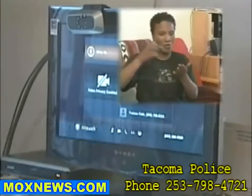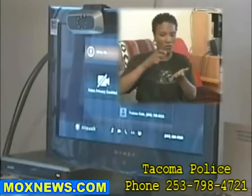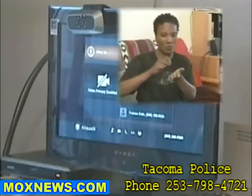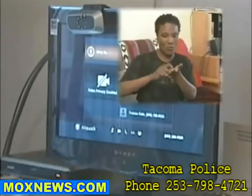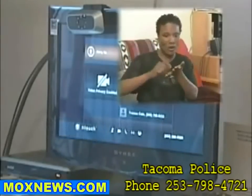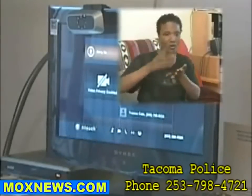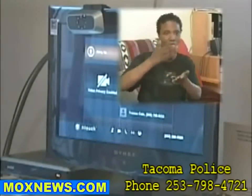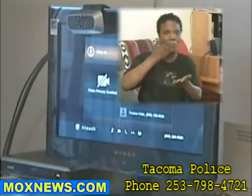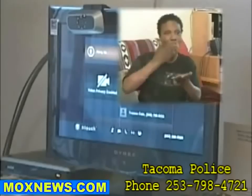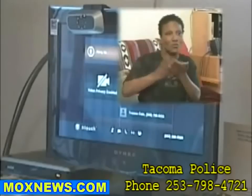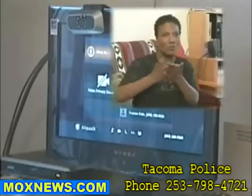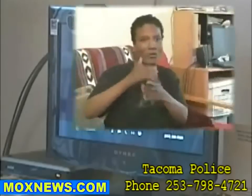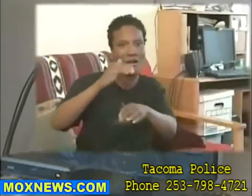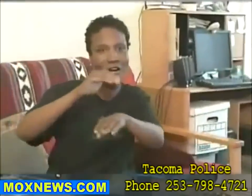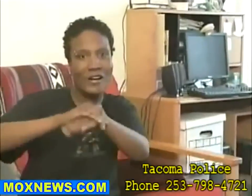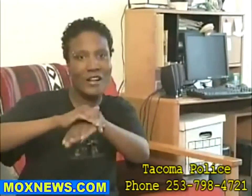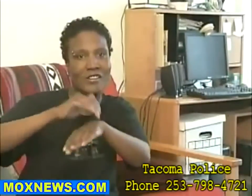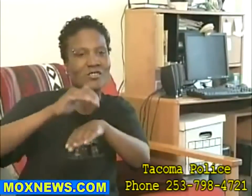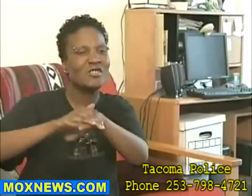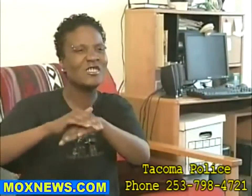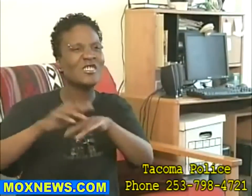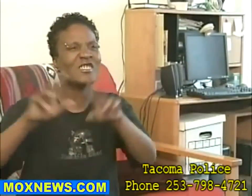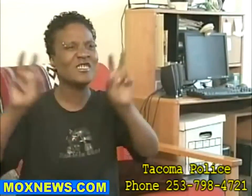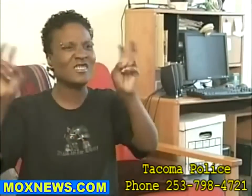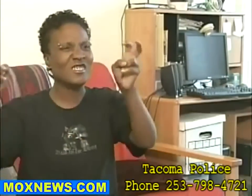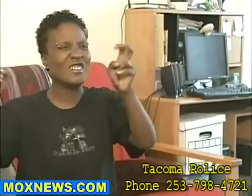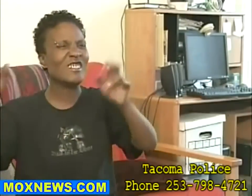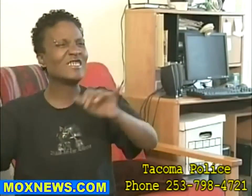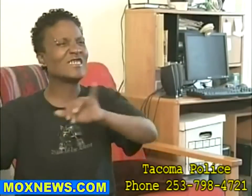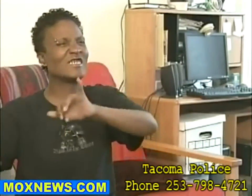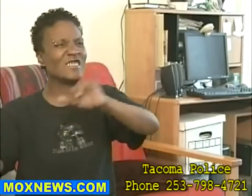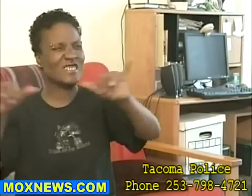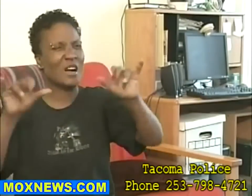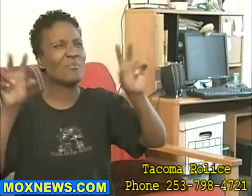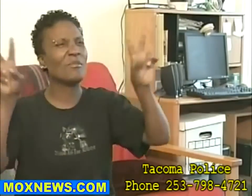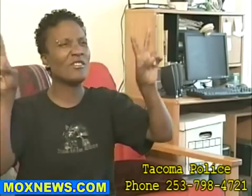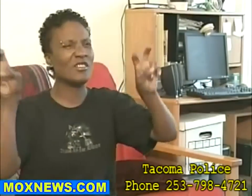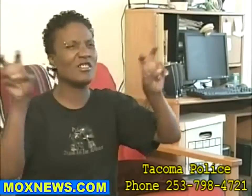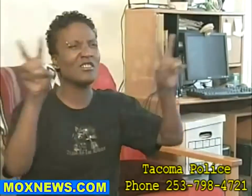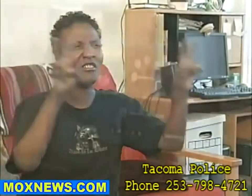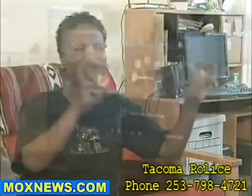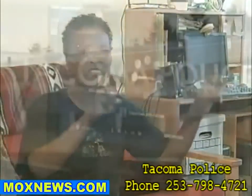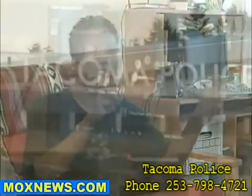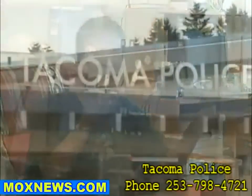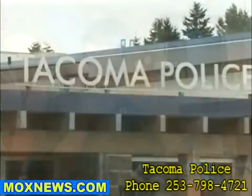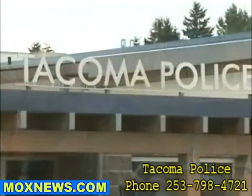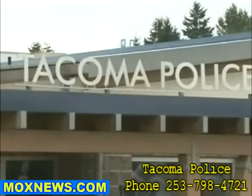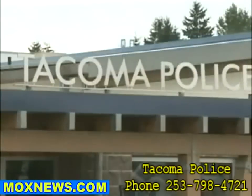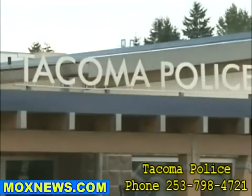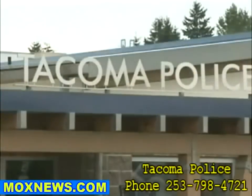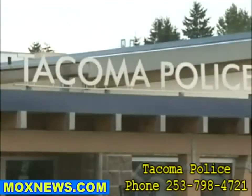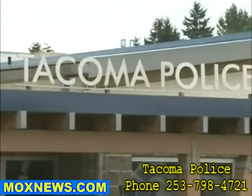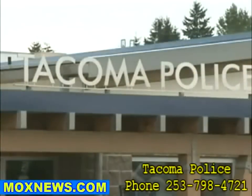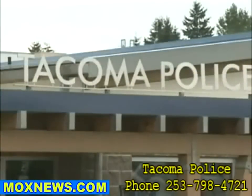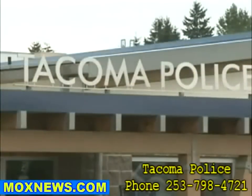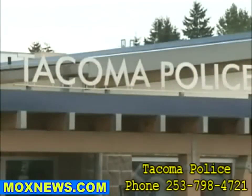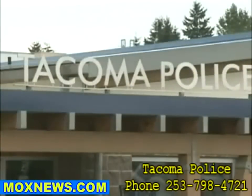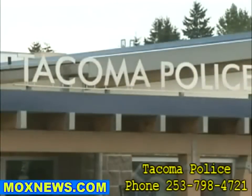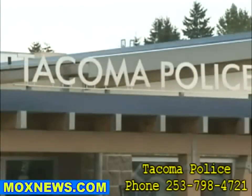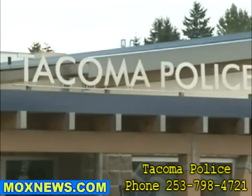this 911 call are LaShawn's, but the voice is that of a certified ASL interpreter speaking to Tacoma Police